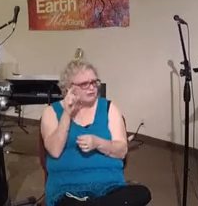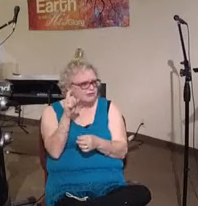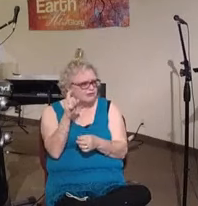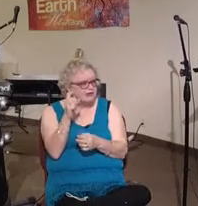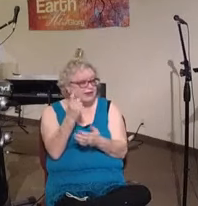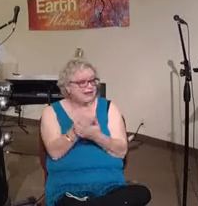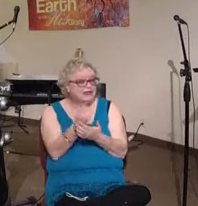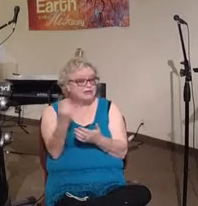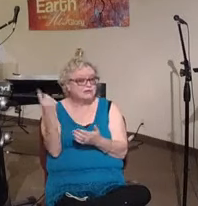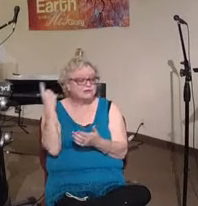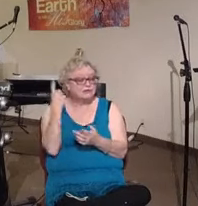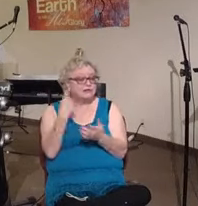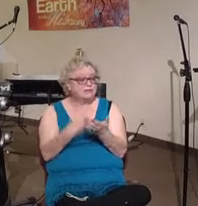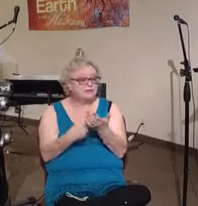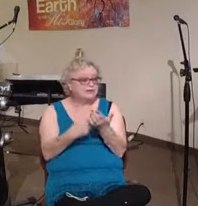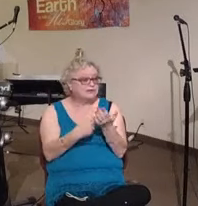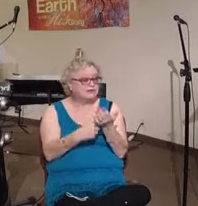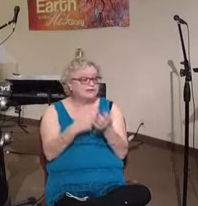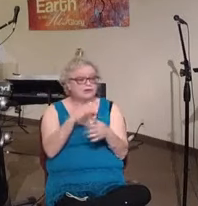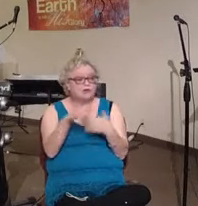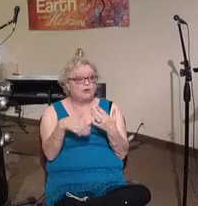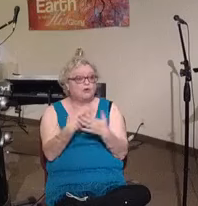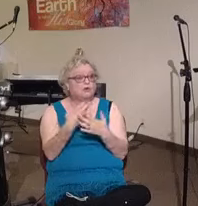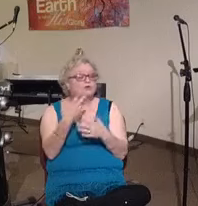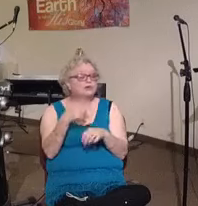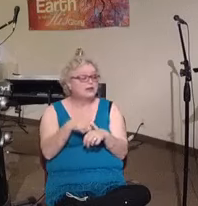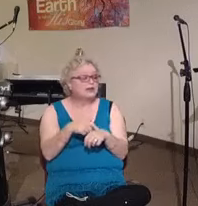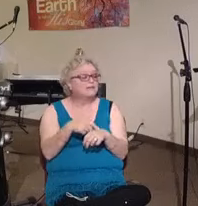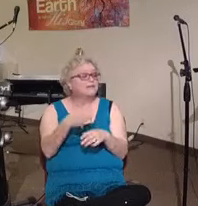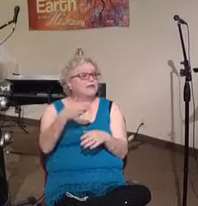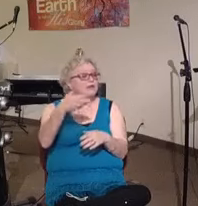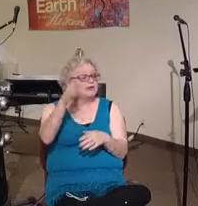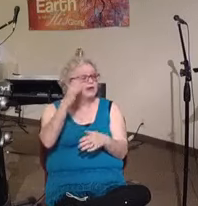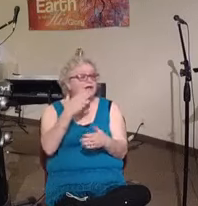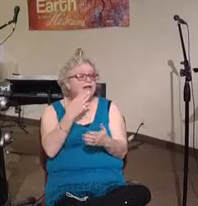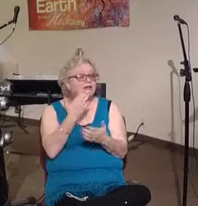Last week we discussed for the whole time, God is good.